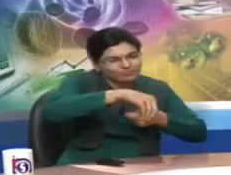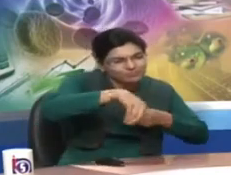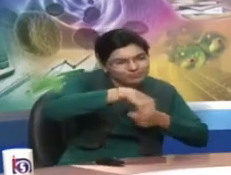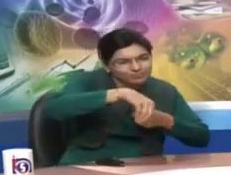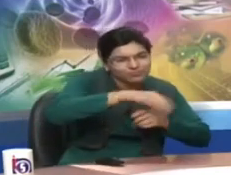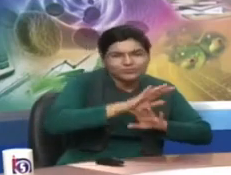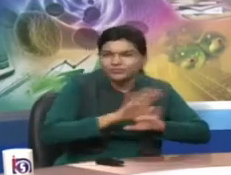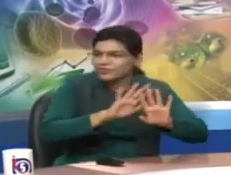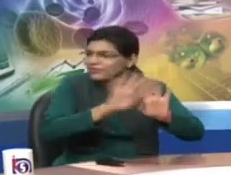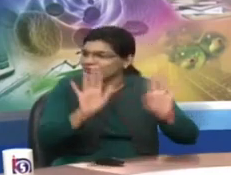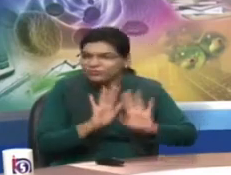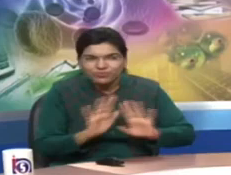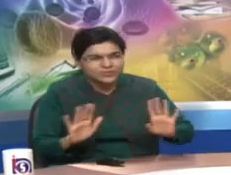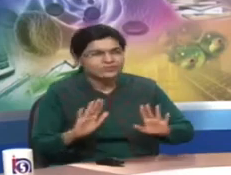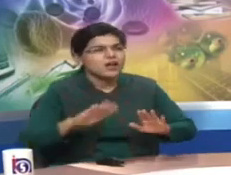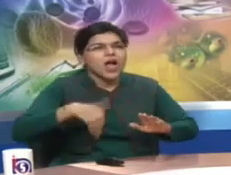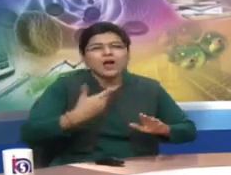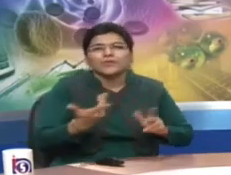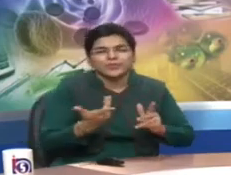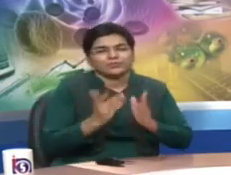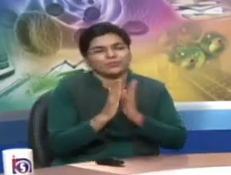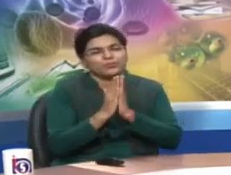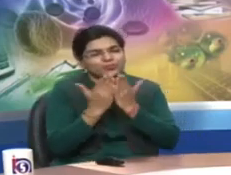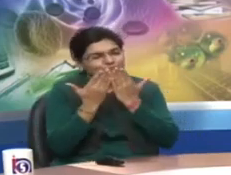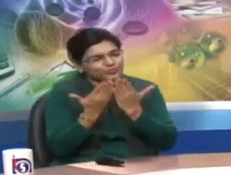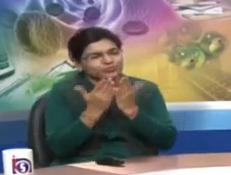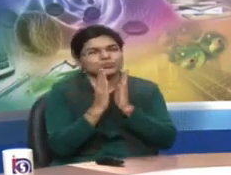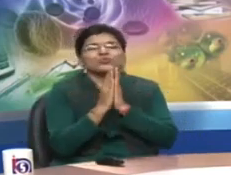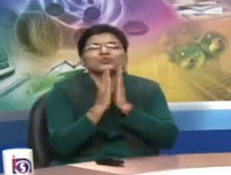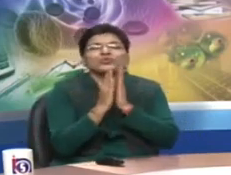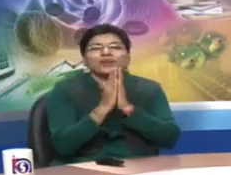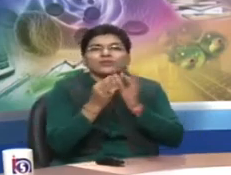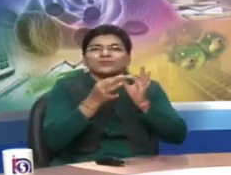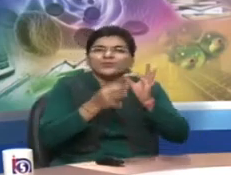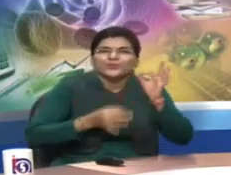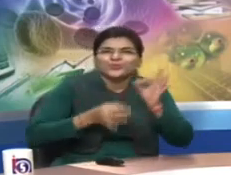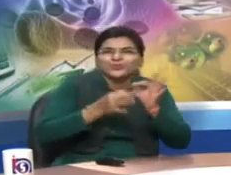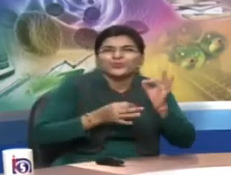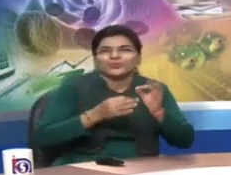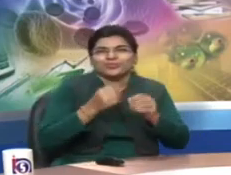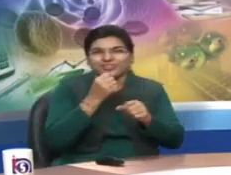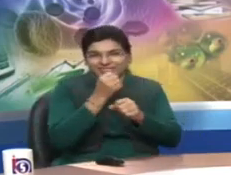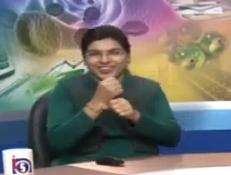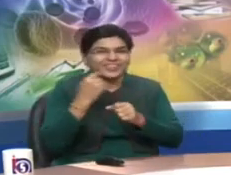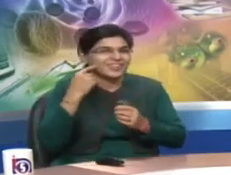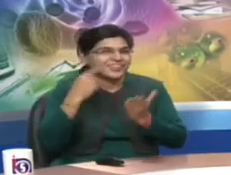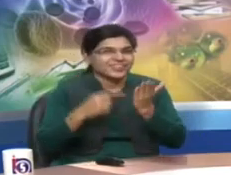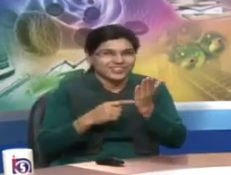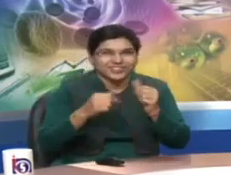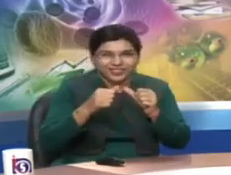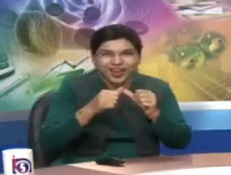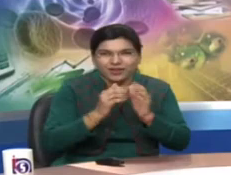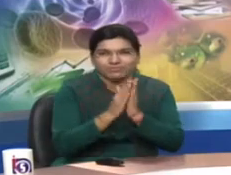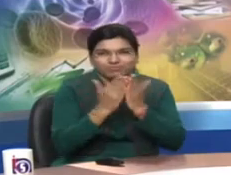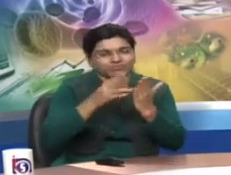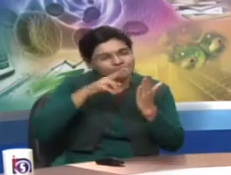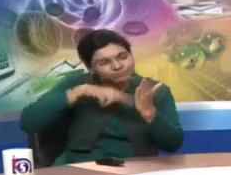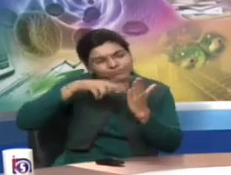flowers and garden, and her Bhagavad Gita and scriptures.